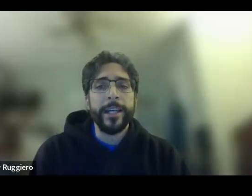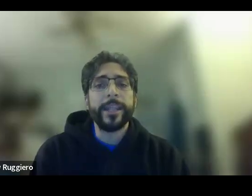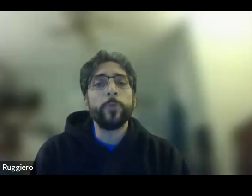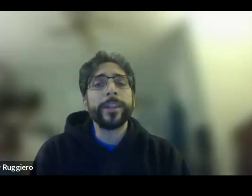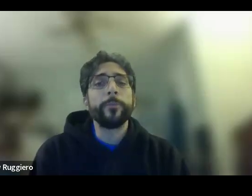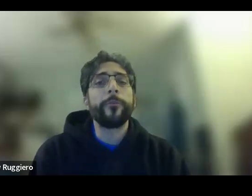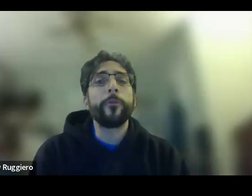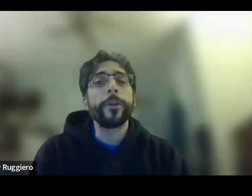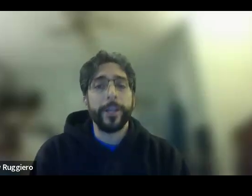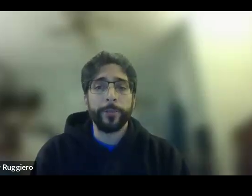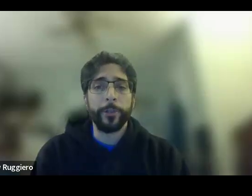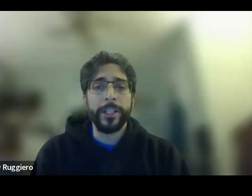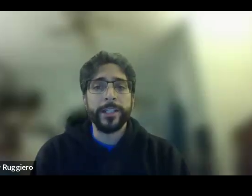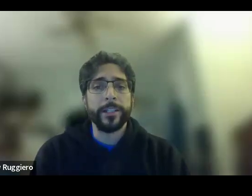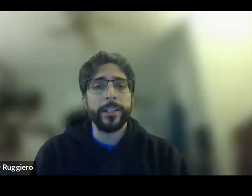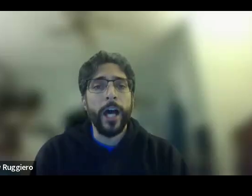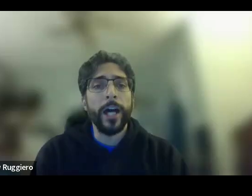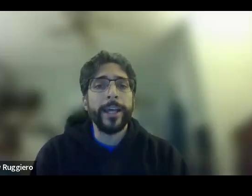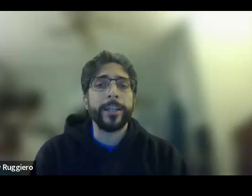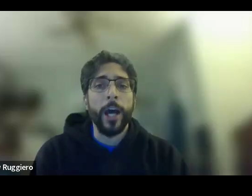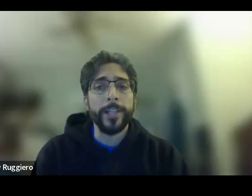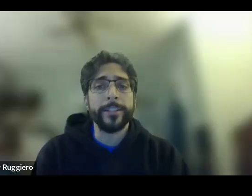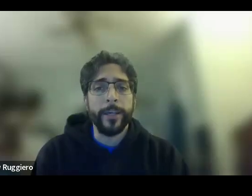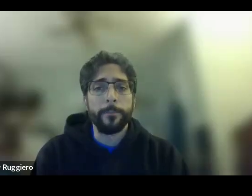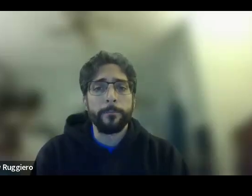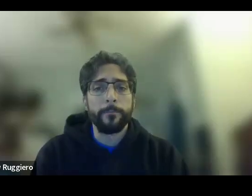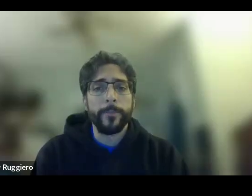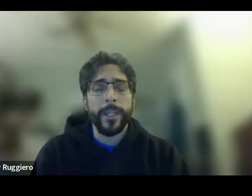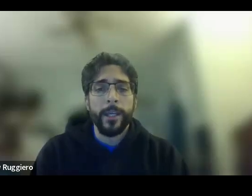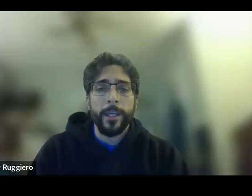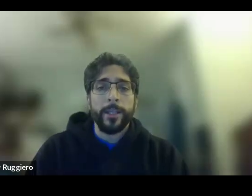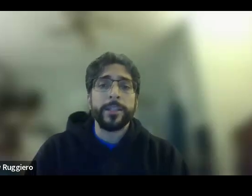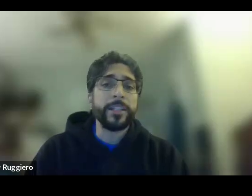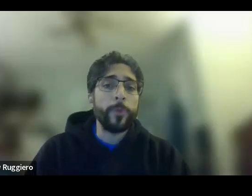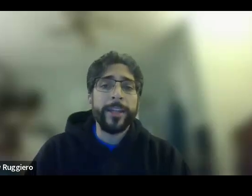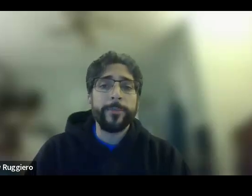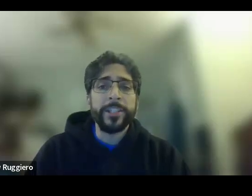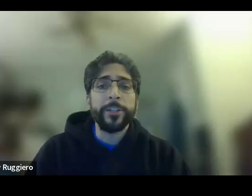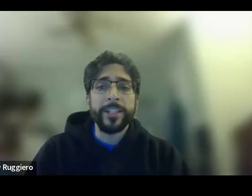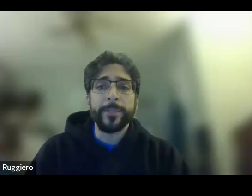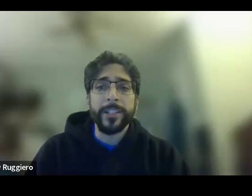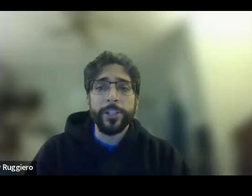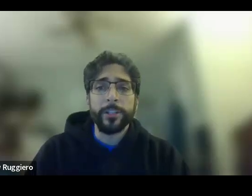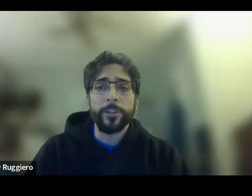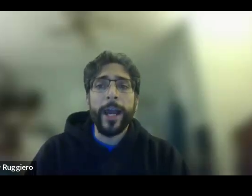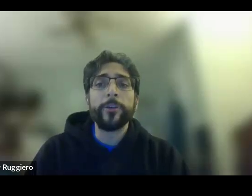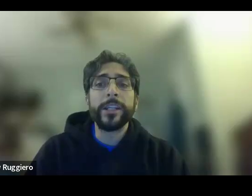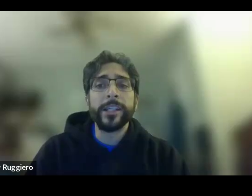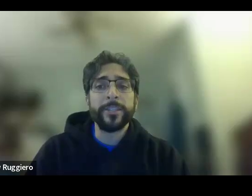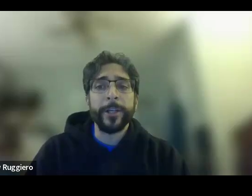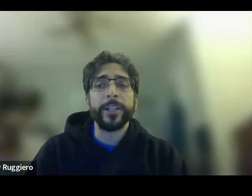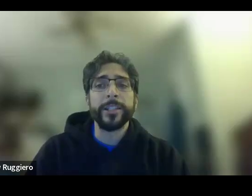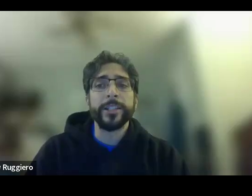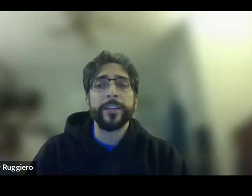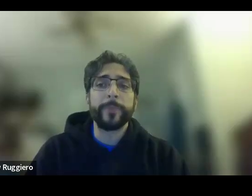opportunities, they want them for their communities, not at the cost of them. This is why the BTU has a position grounded